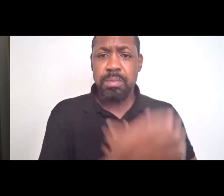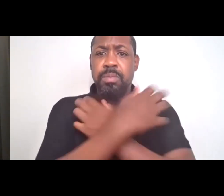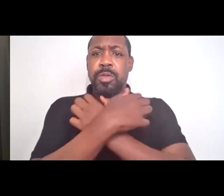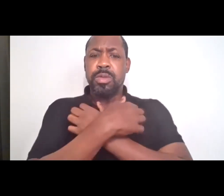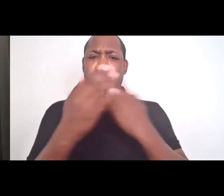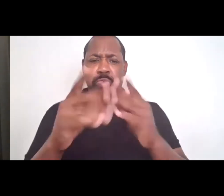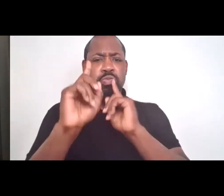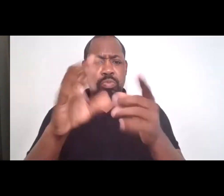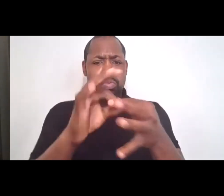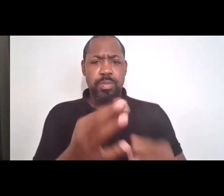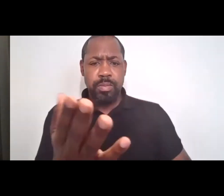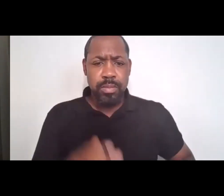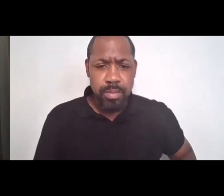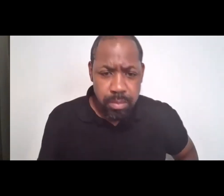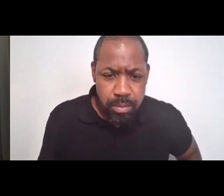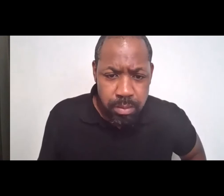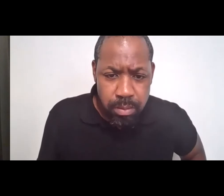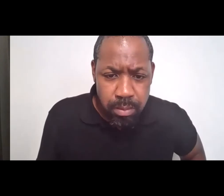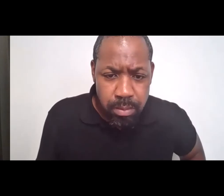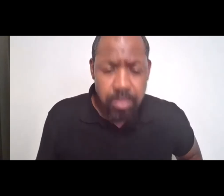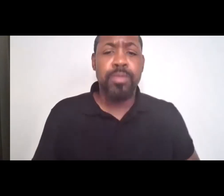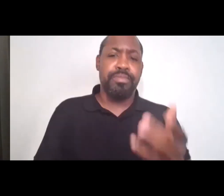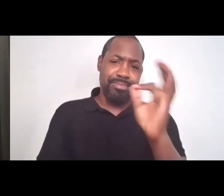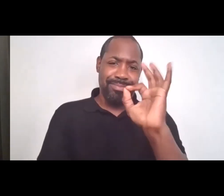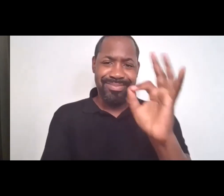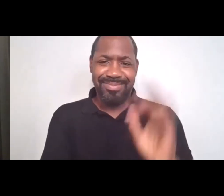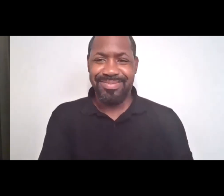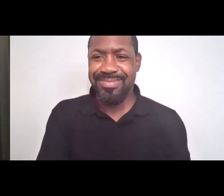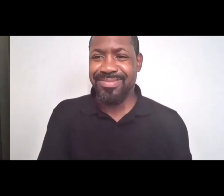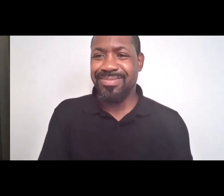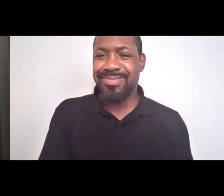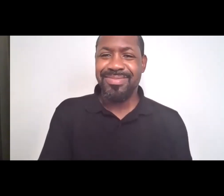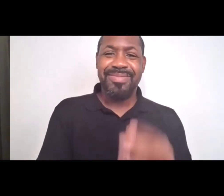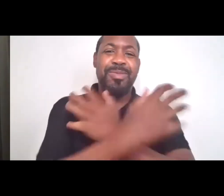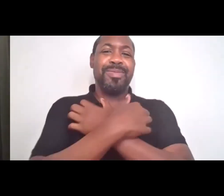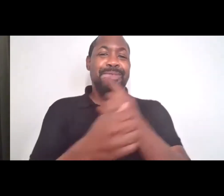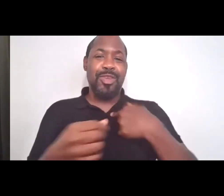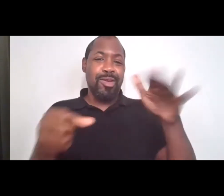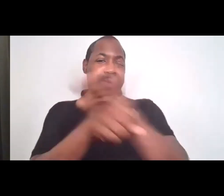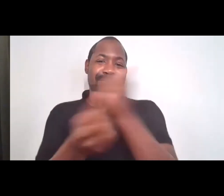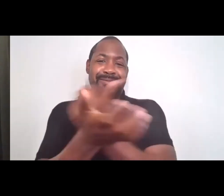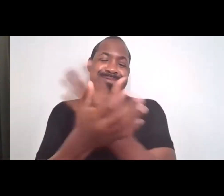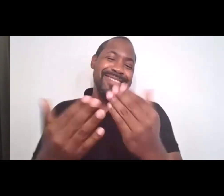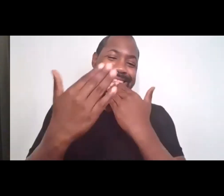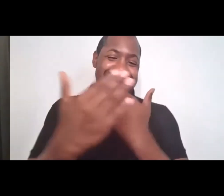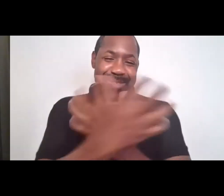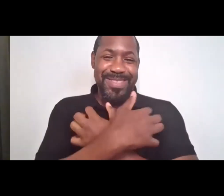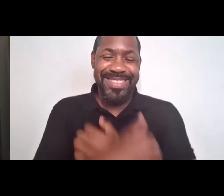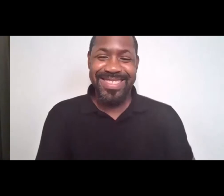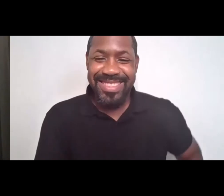Do you want to speak? I saw you. Yes. Oh, you're saying you covered them all. Okay. Mike, he's saying I covered them all.